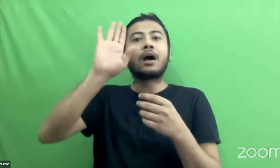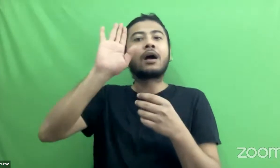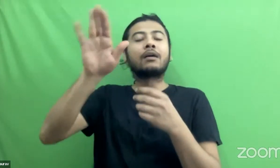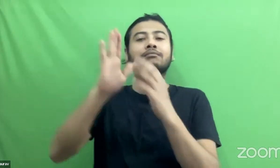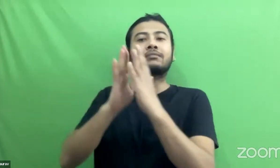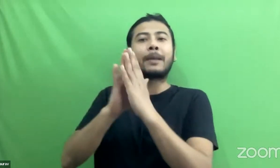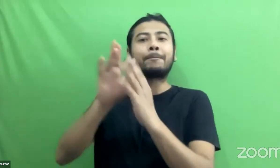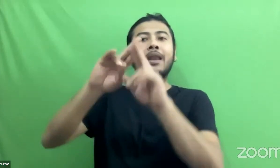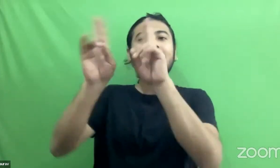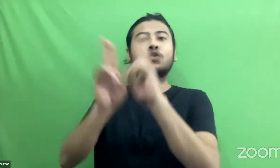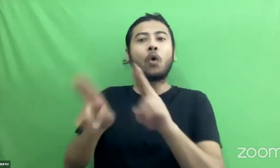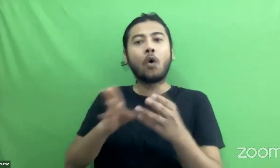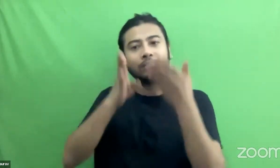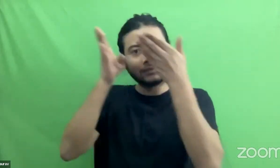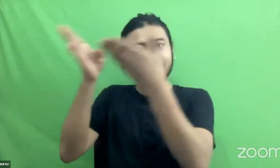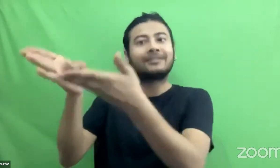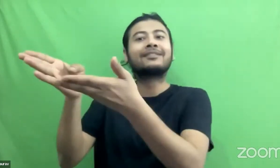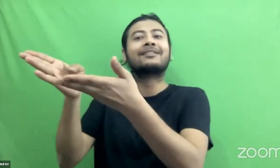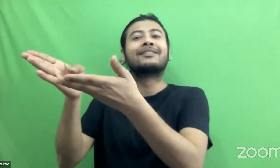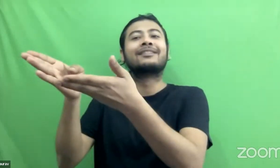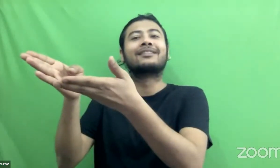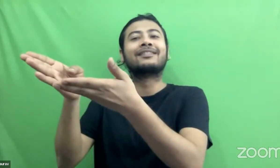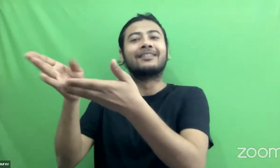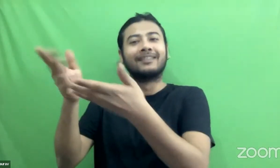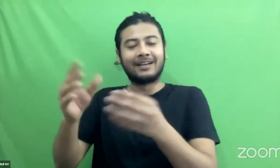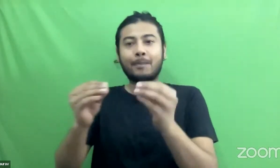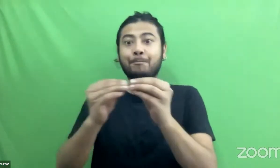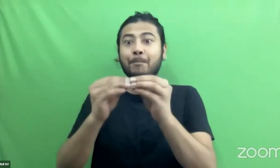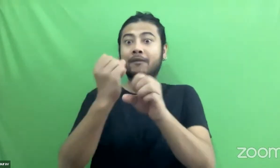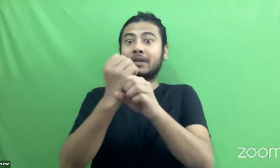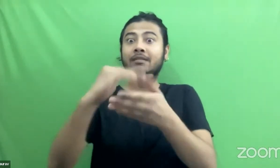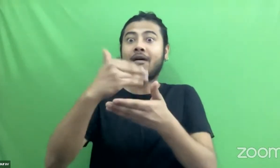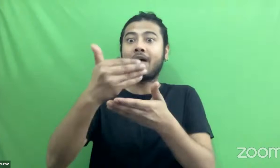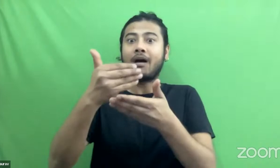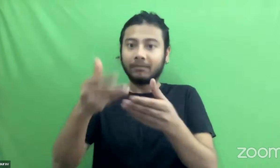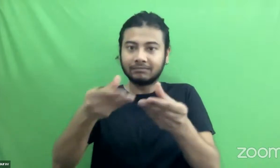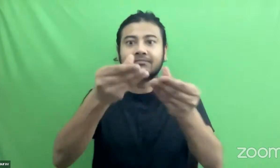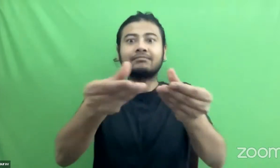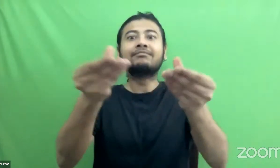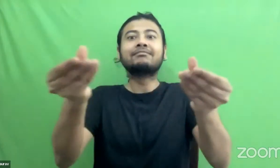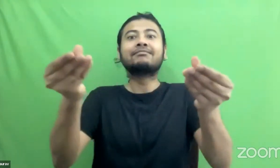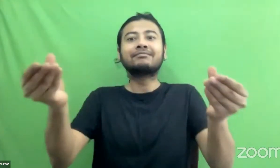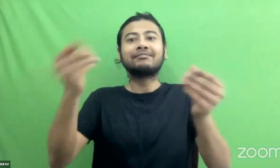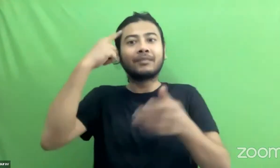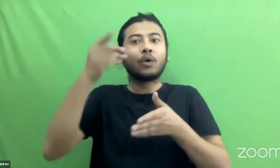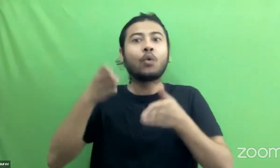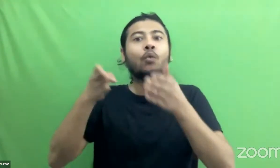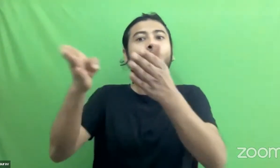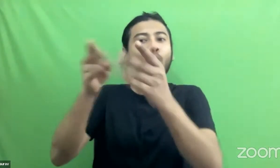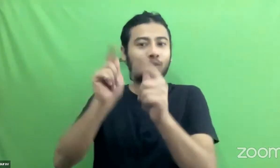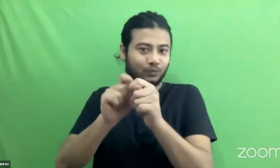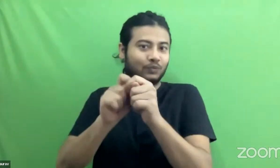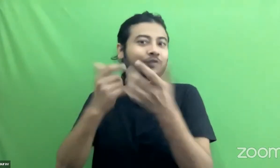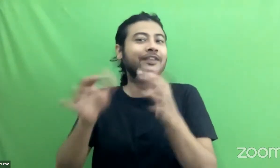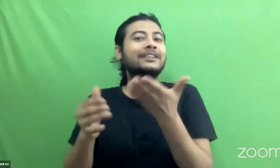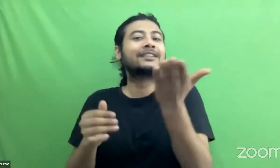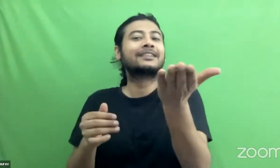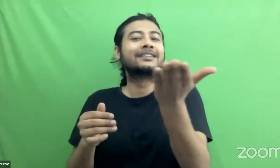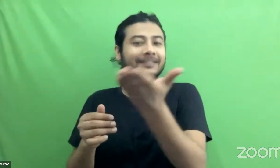You distribute book, and even if not that much, when you inspire other people, like Nandini is there. Nandini was sitting in her school and